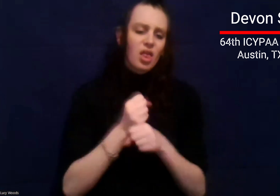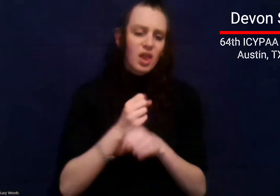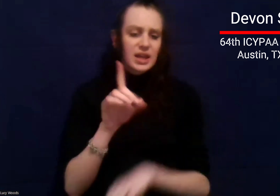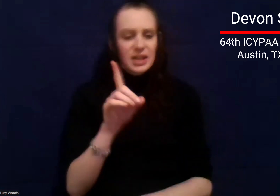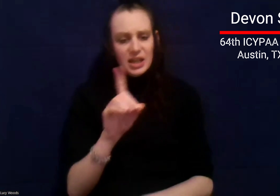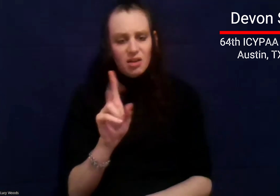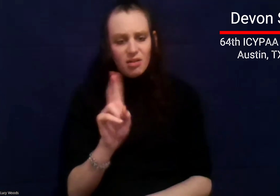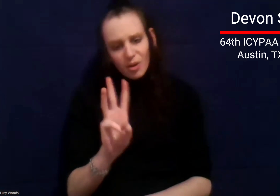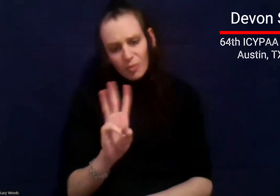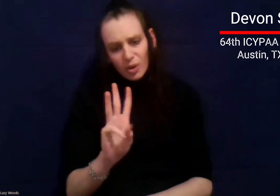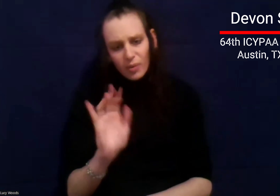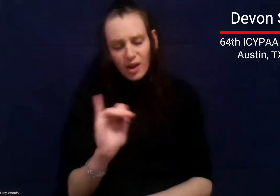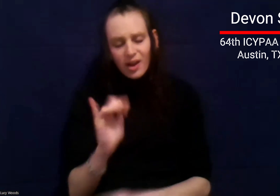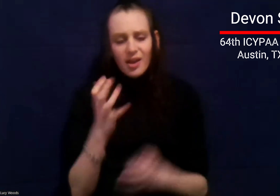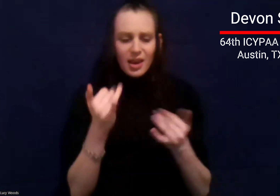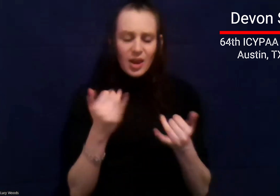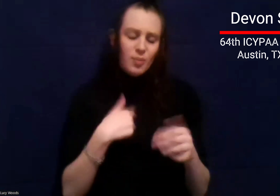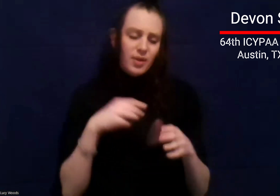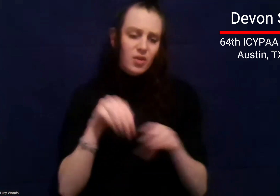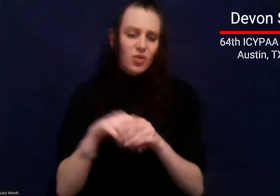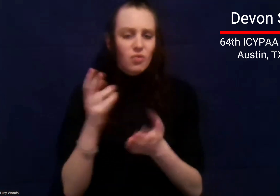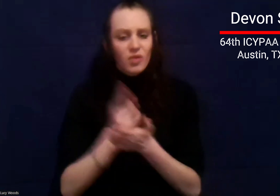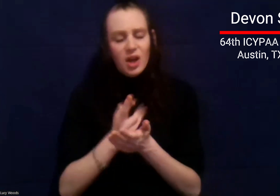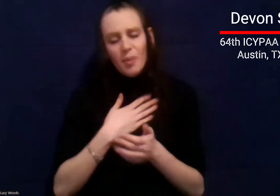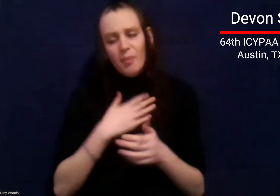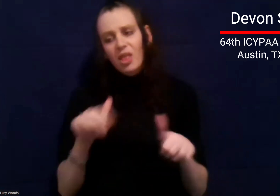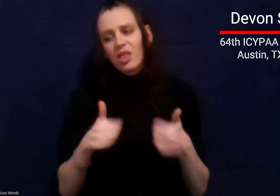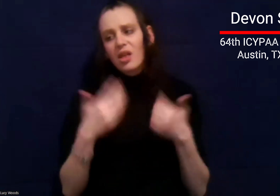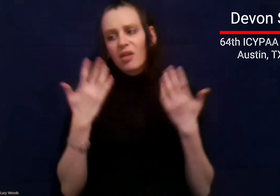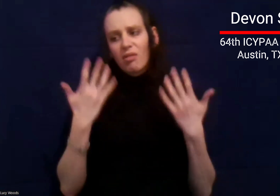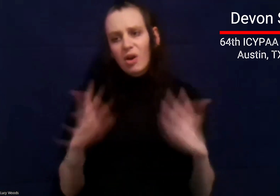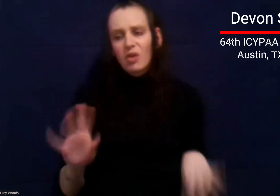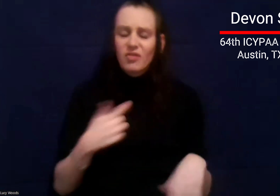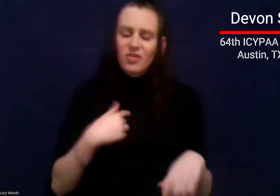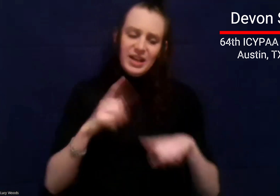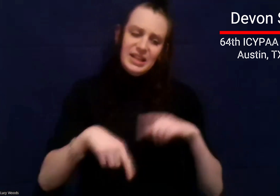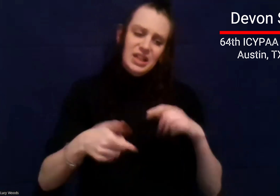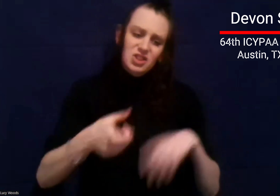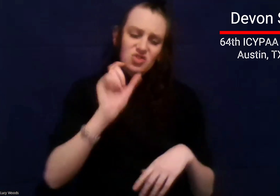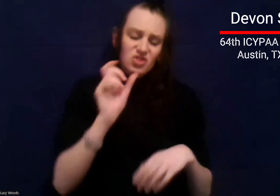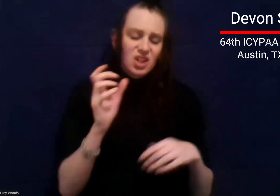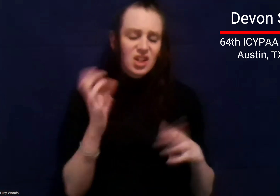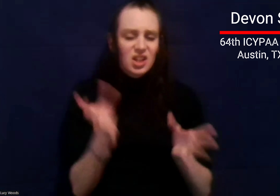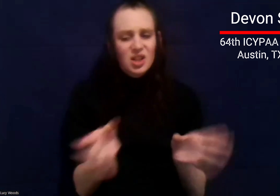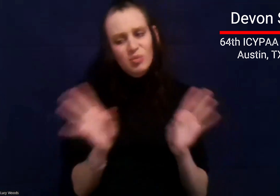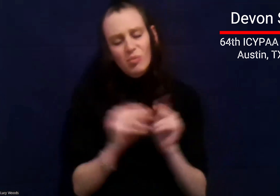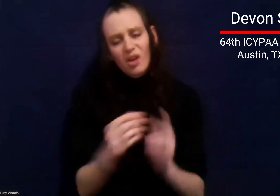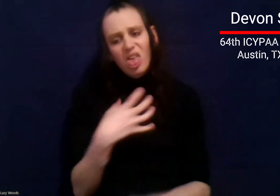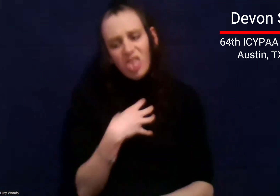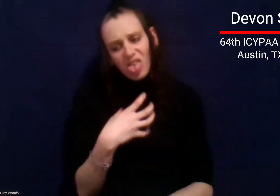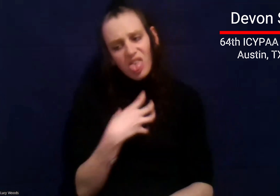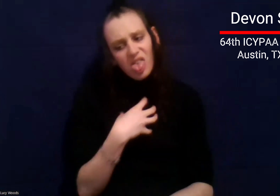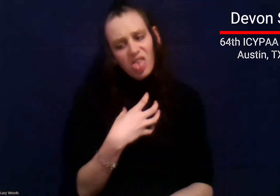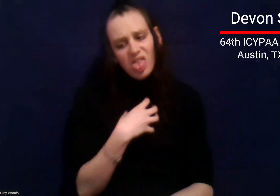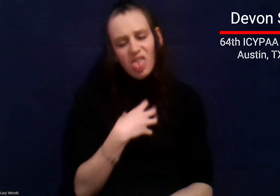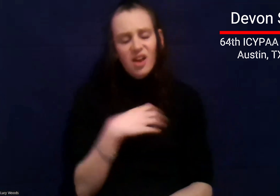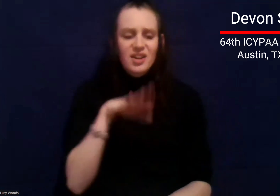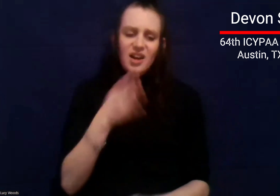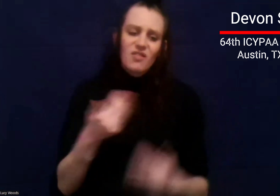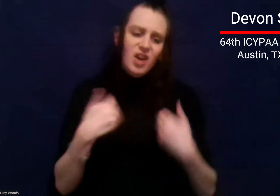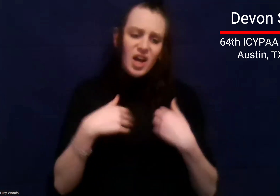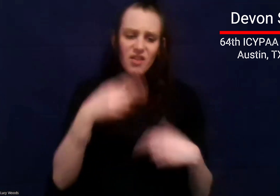now I was in treatment and my life was over because I was never allowed to drink again. And I was never going to be able to do anything or have fun ever